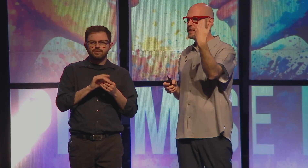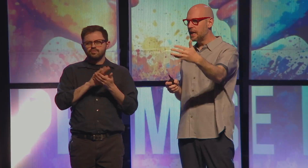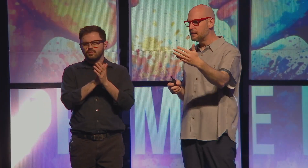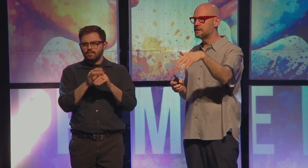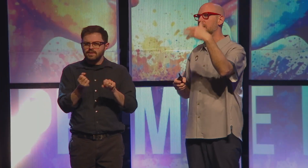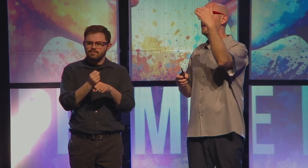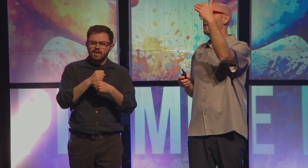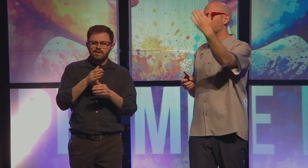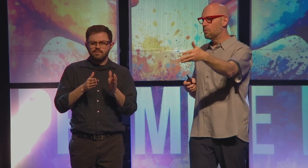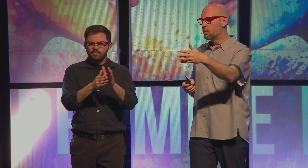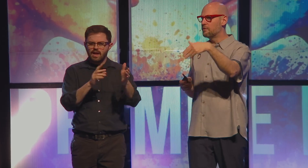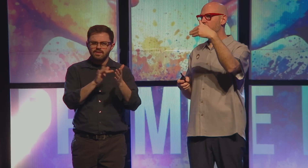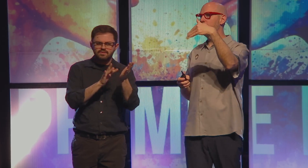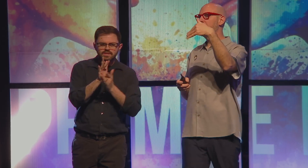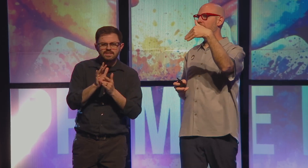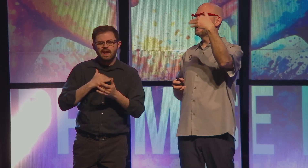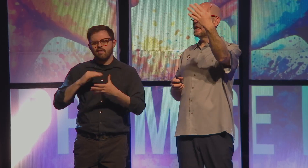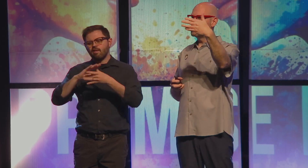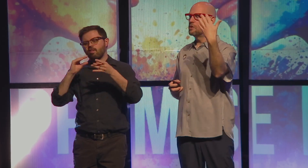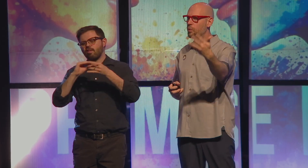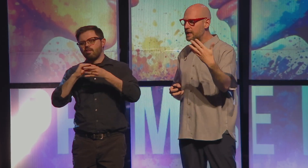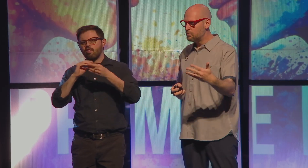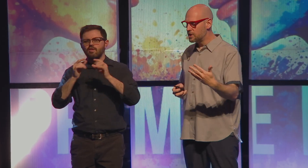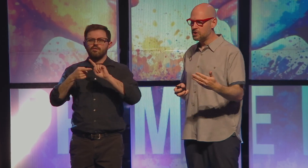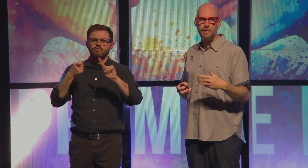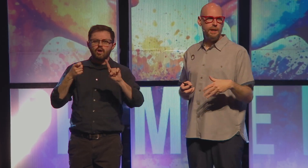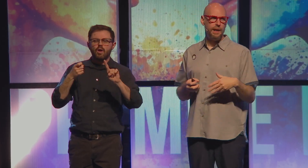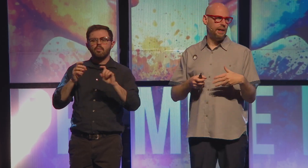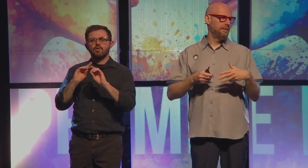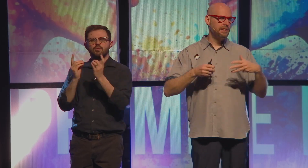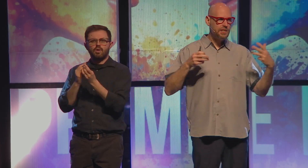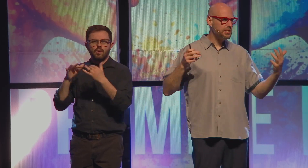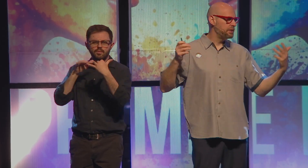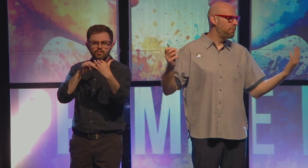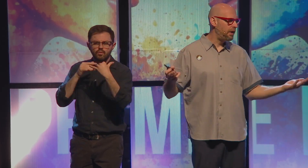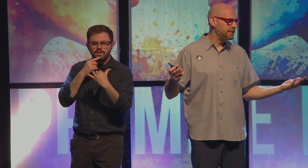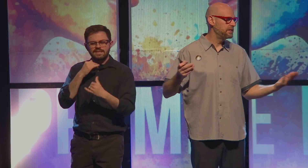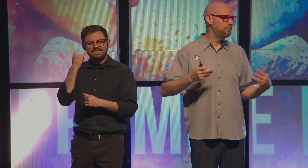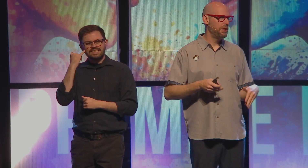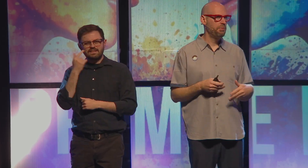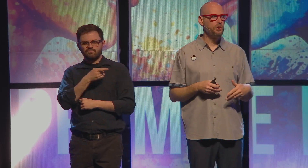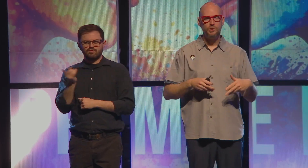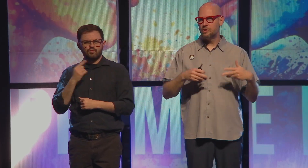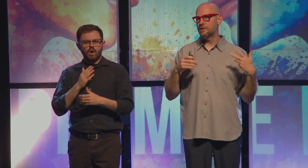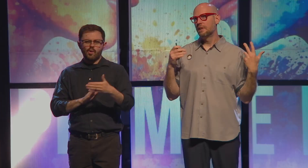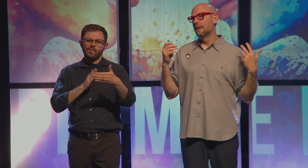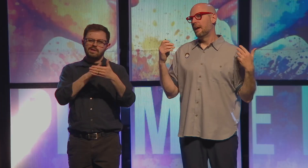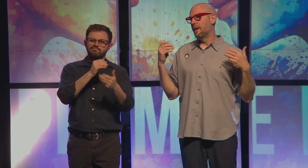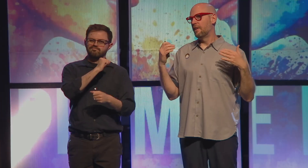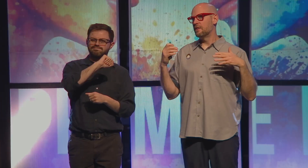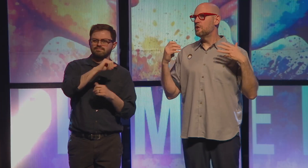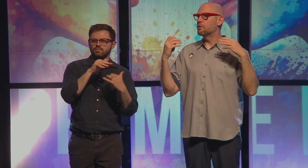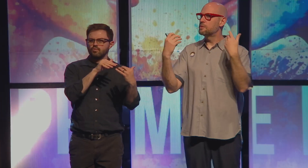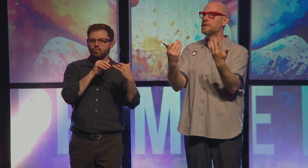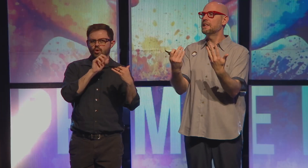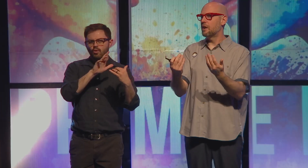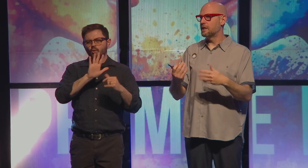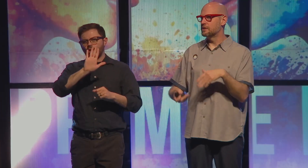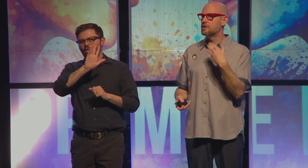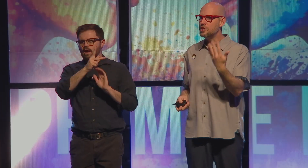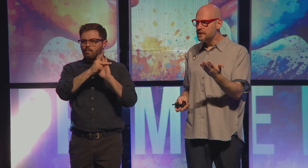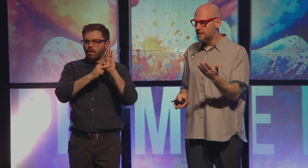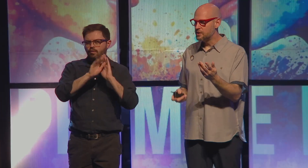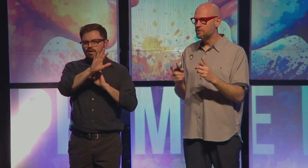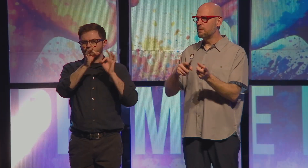speak out against the war, if you speak out against the way in which decisions and policies are being produced, then you are speaking